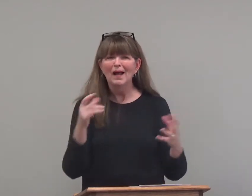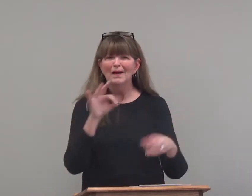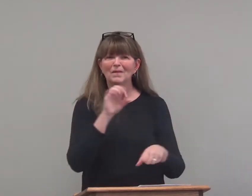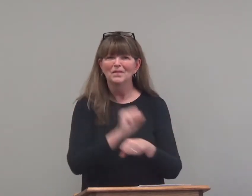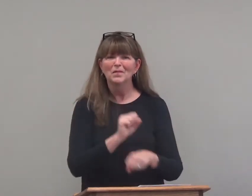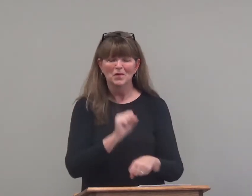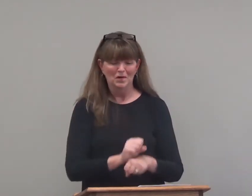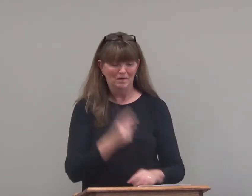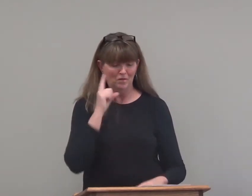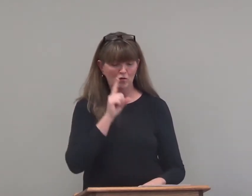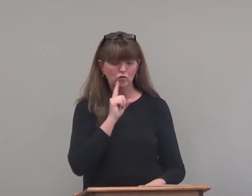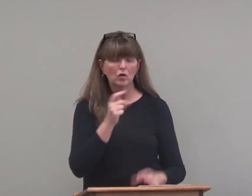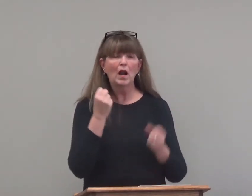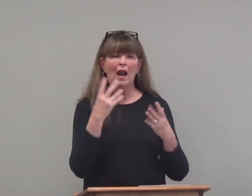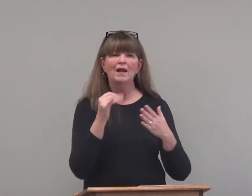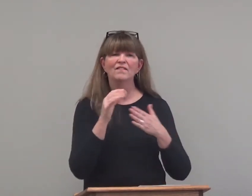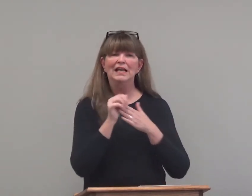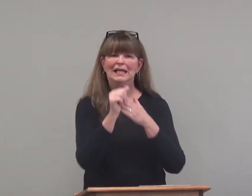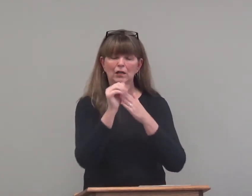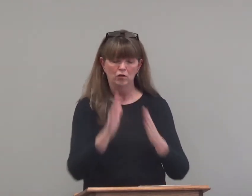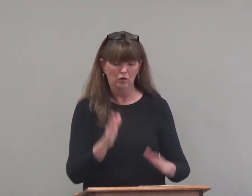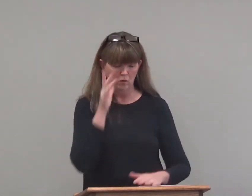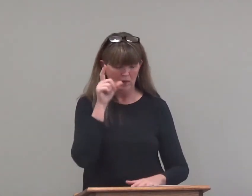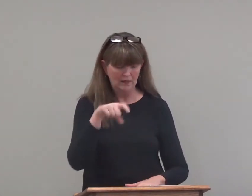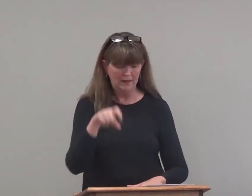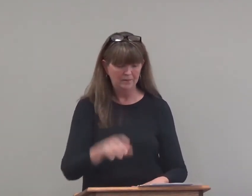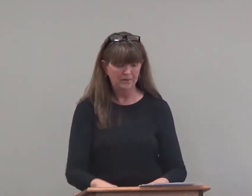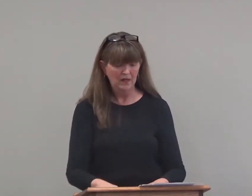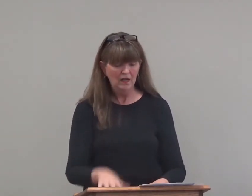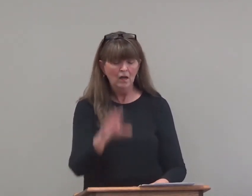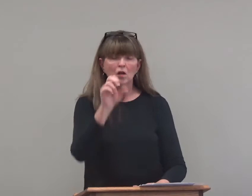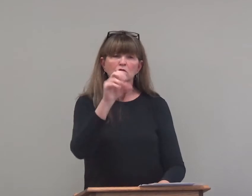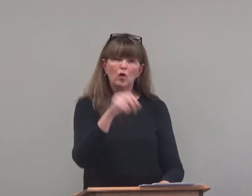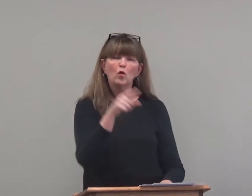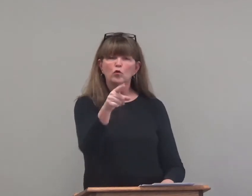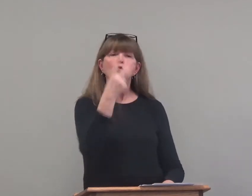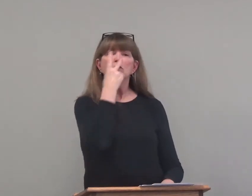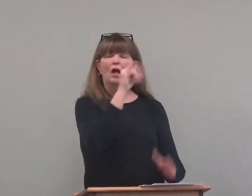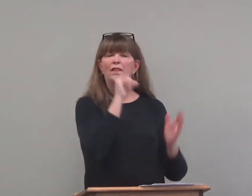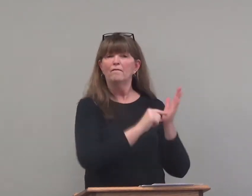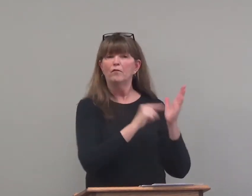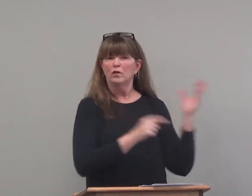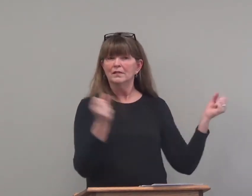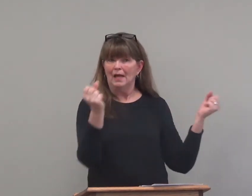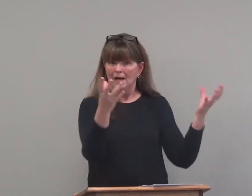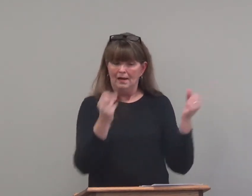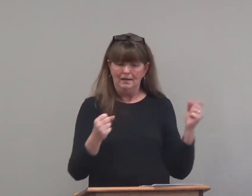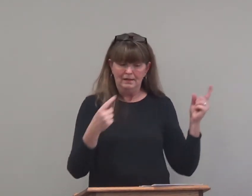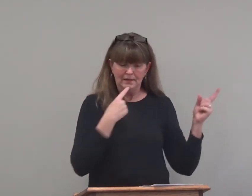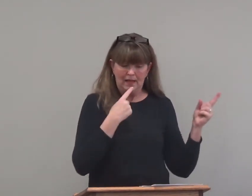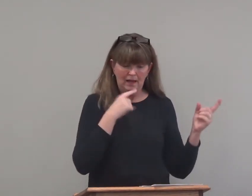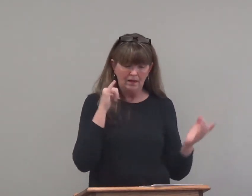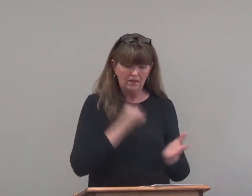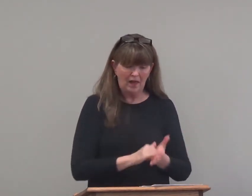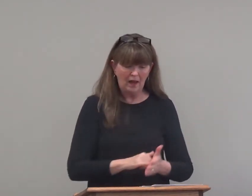going to need a lot of workers, for sure. We're going to need a lot of leadership as well. So as you saw this